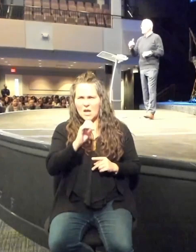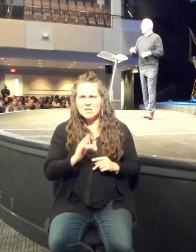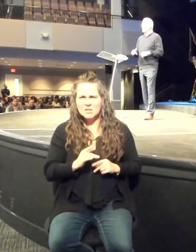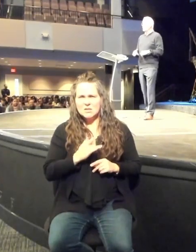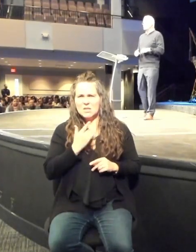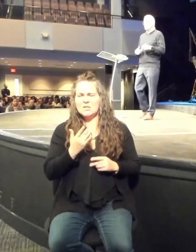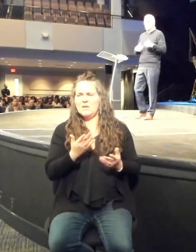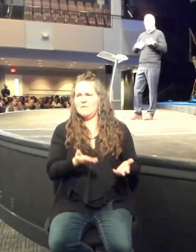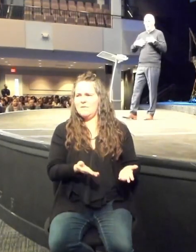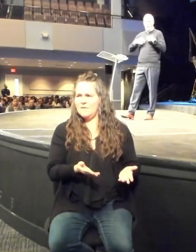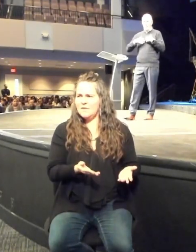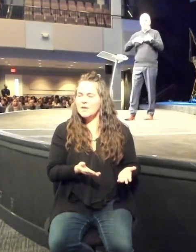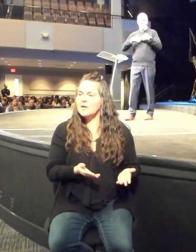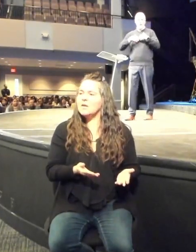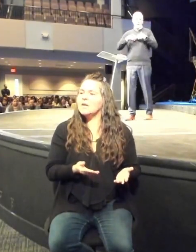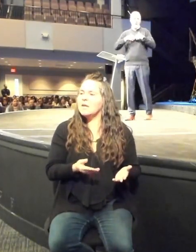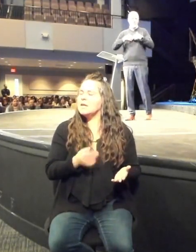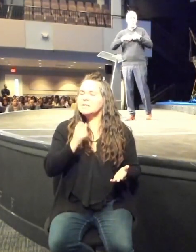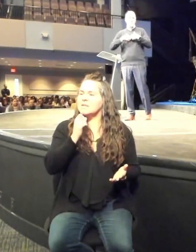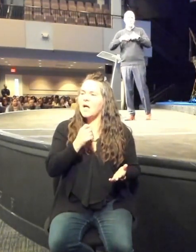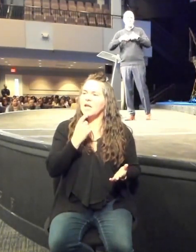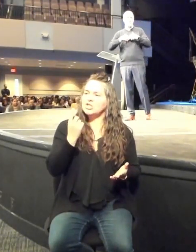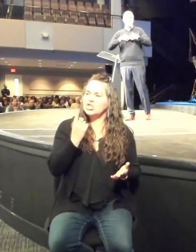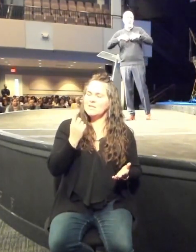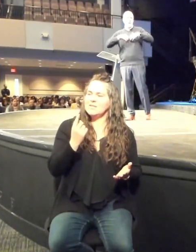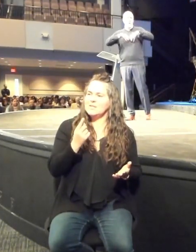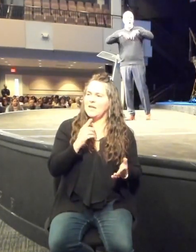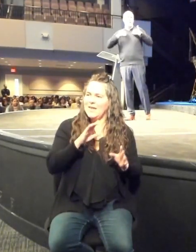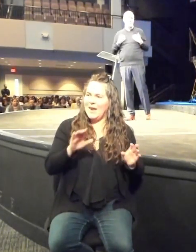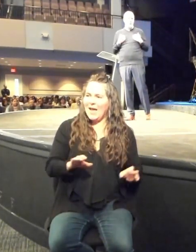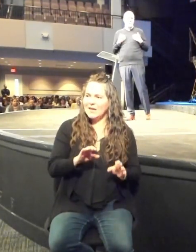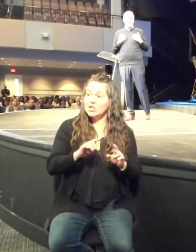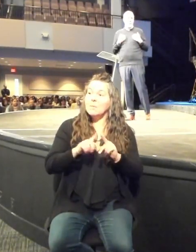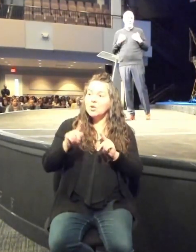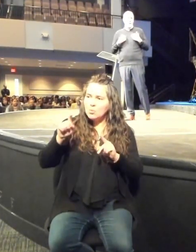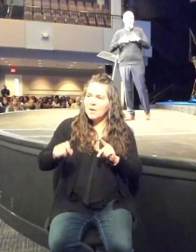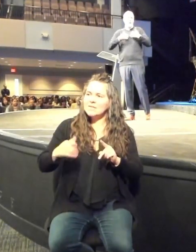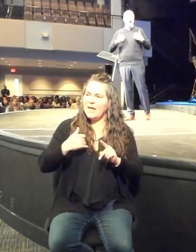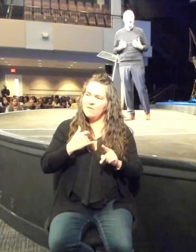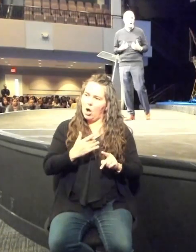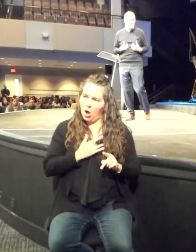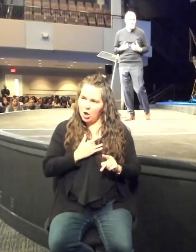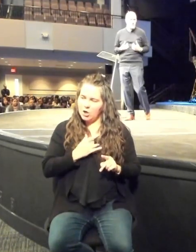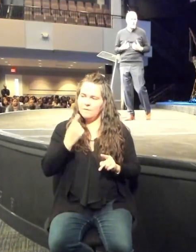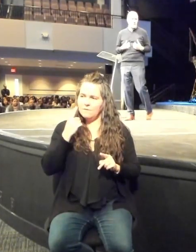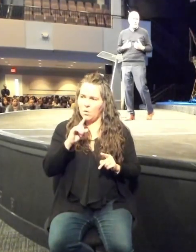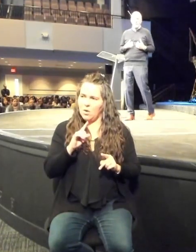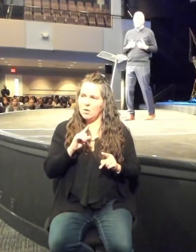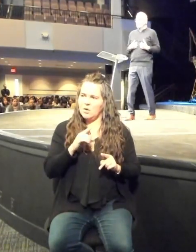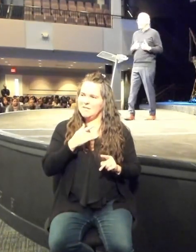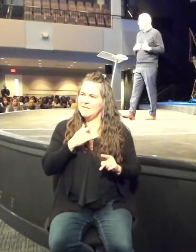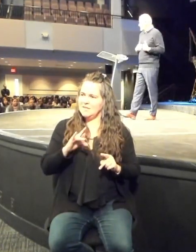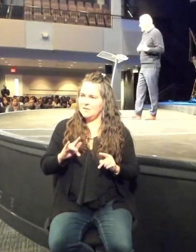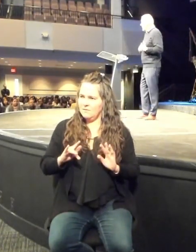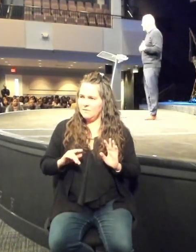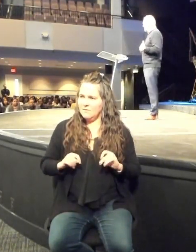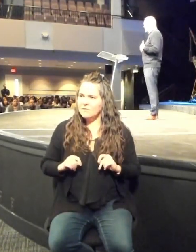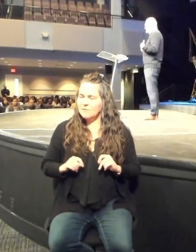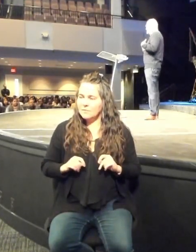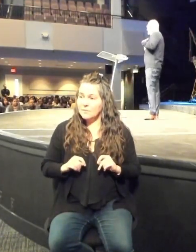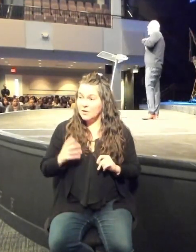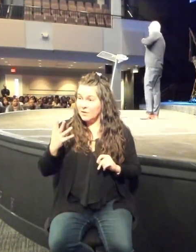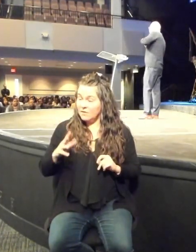action that people do. It's just something that comes from the heart. To be sensitive, you got to have a heart. We talk about people having a heart. Have you ever shared